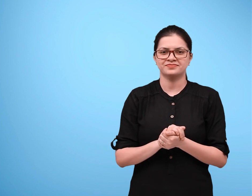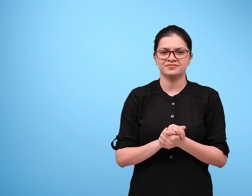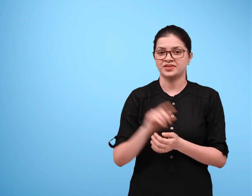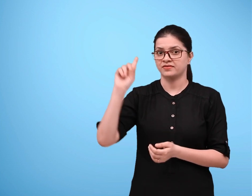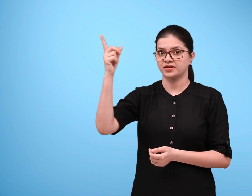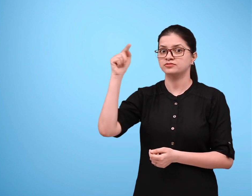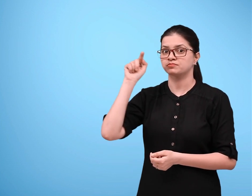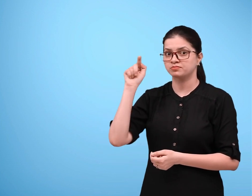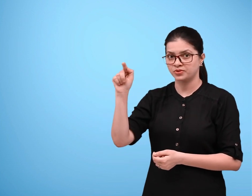1.